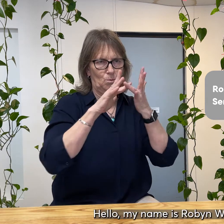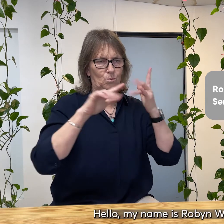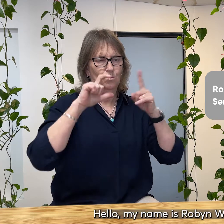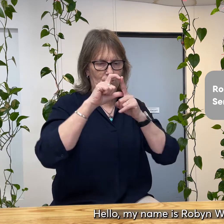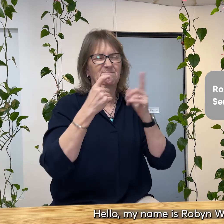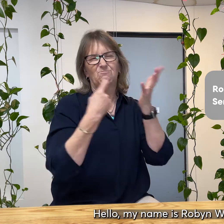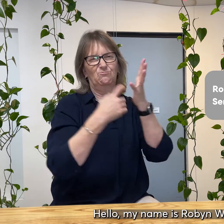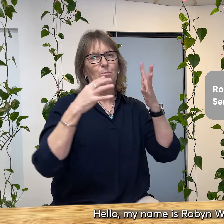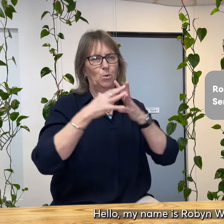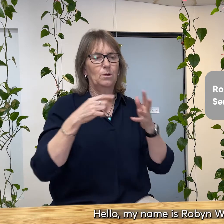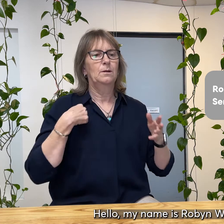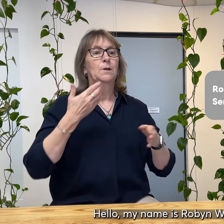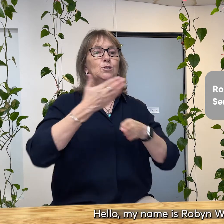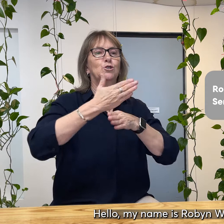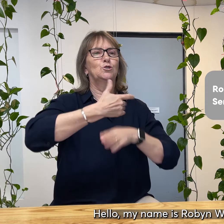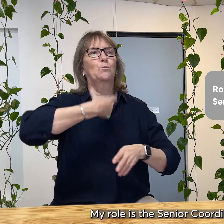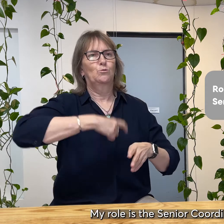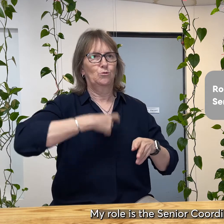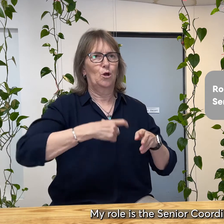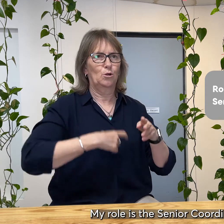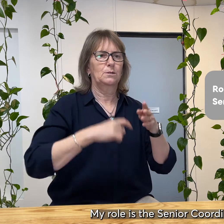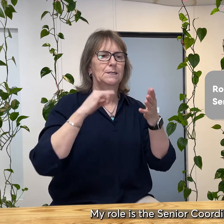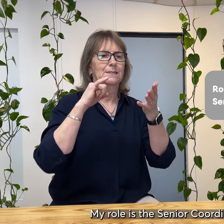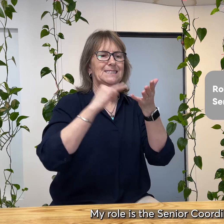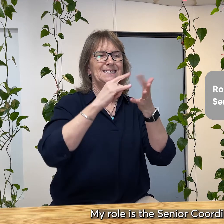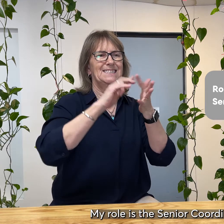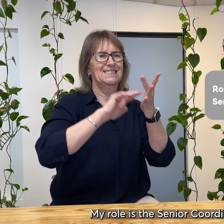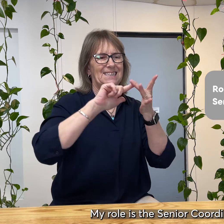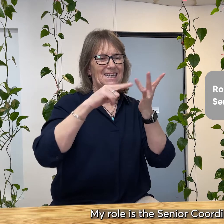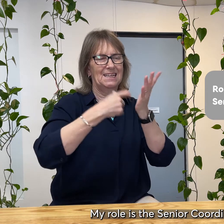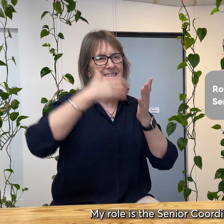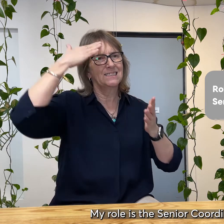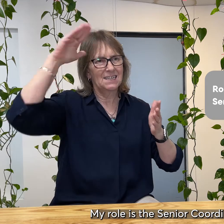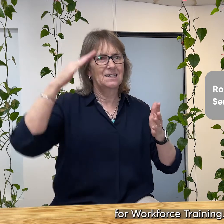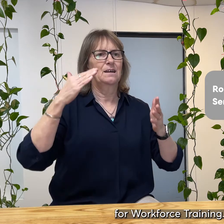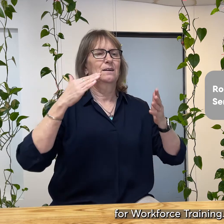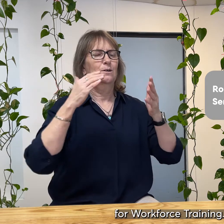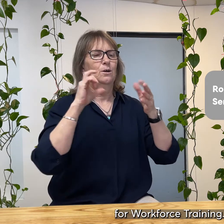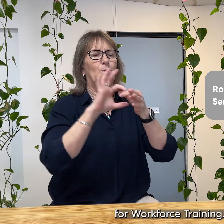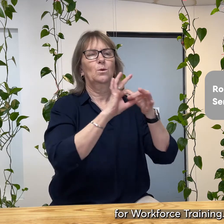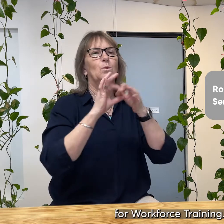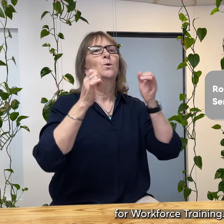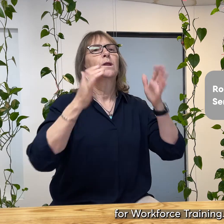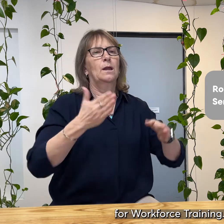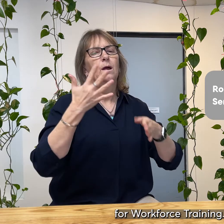Hello, my name is Robyn Wood. My job role is a Senior Coordinator for Workforce Training.